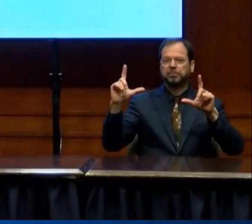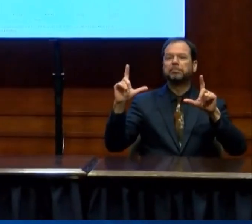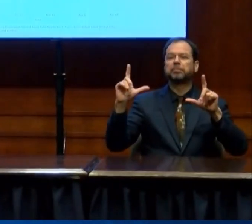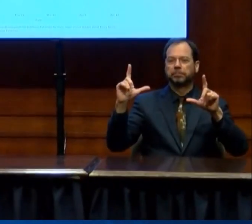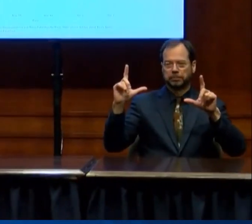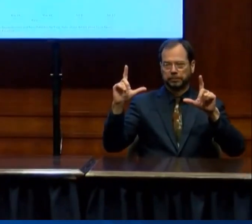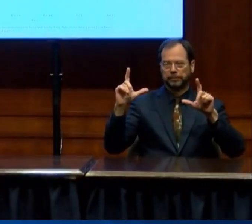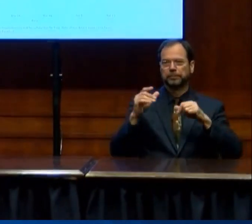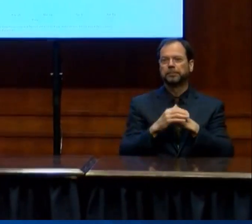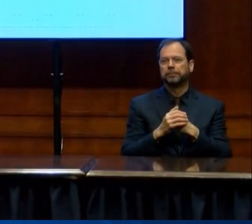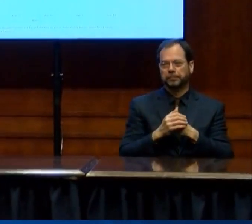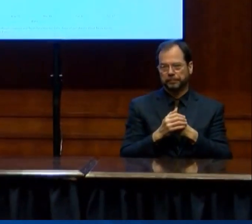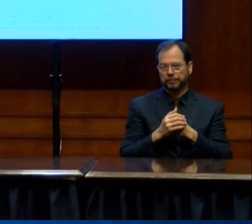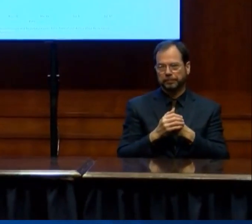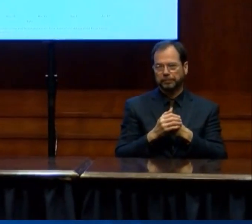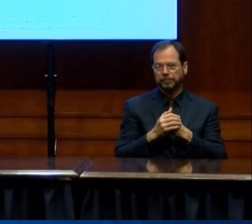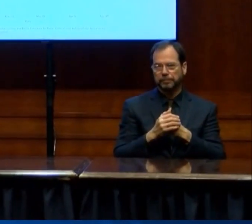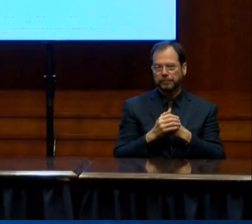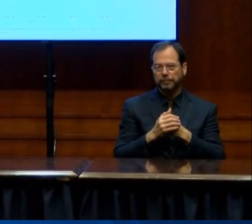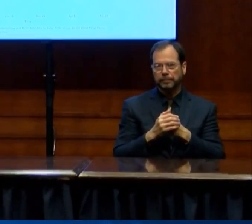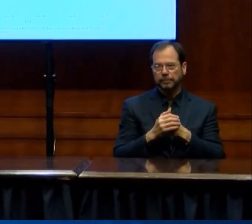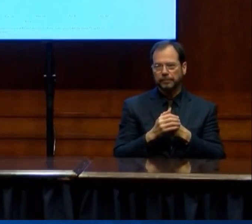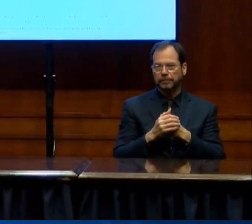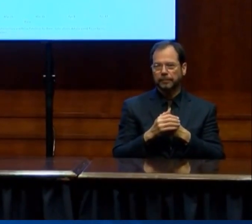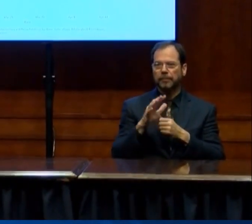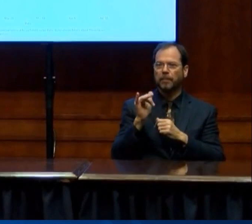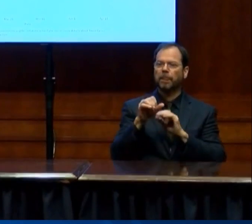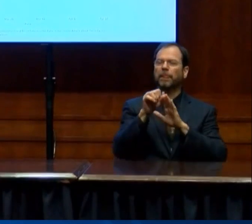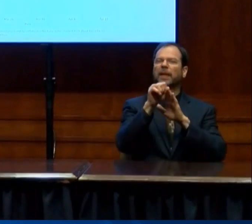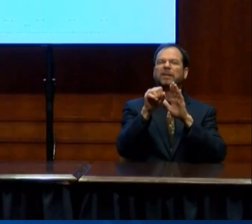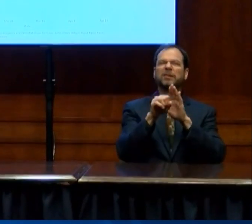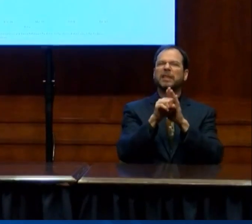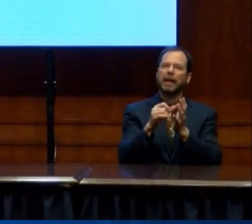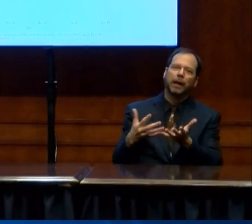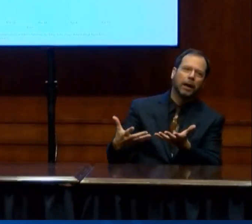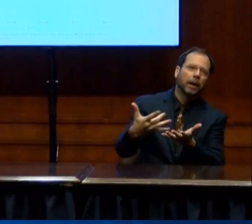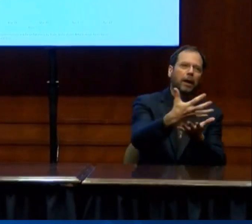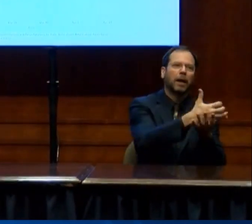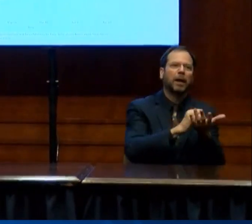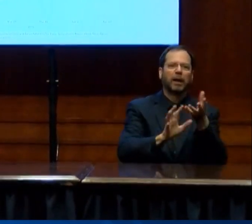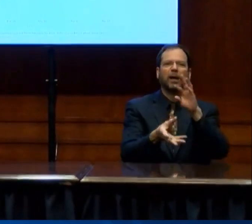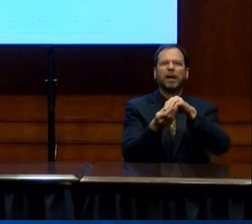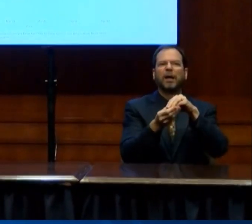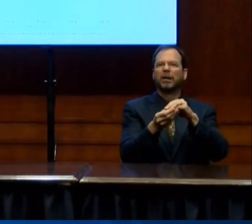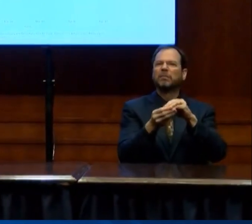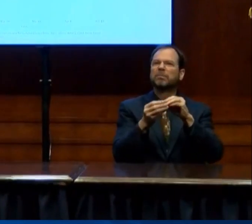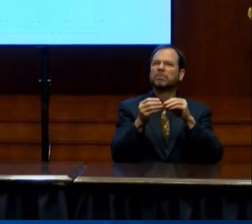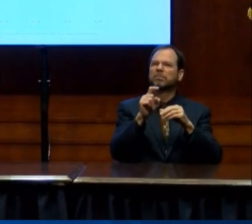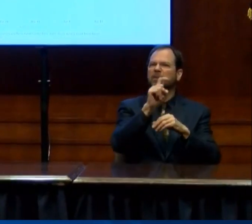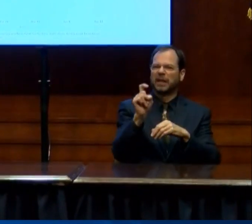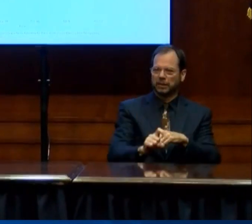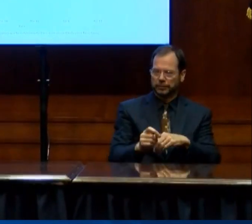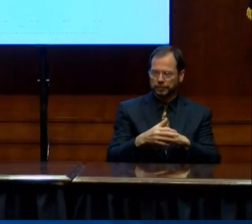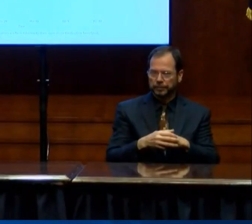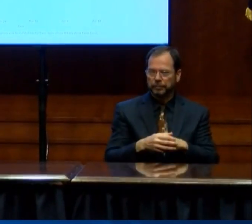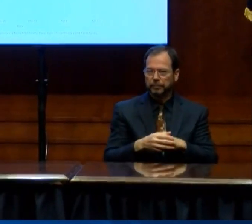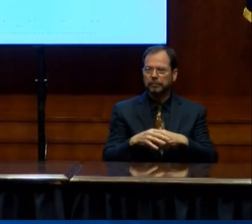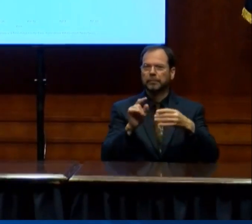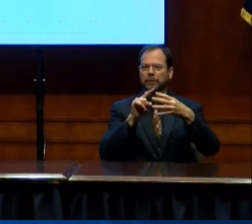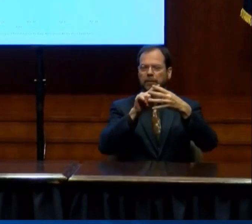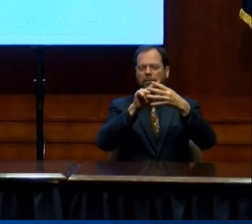the statewide information. I'm going to show you